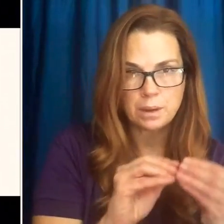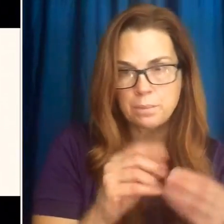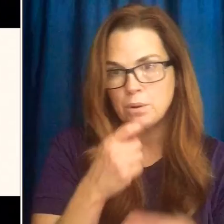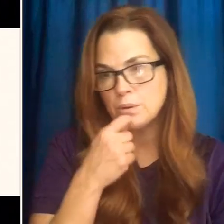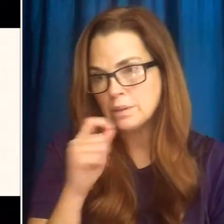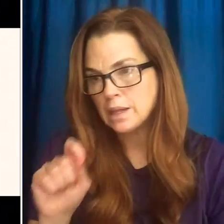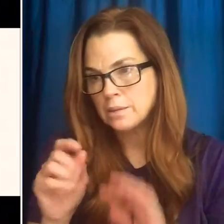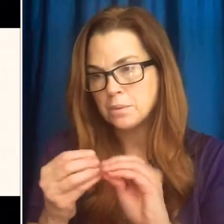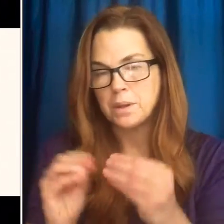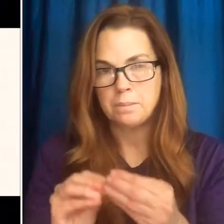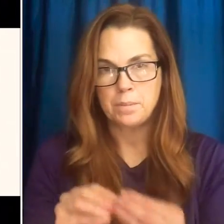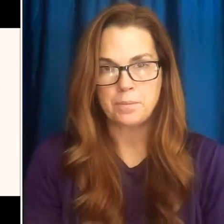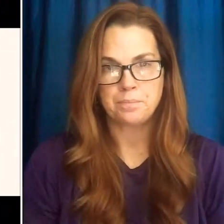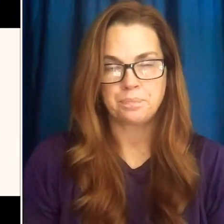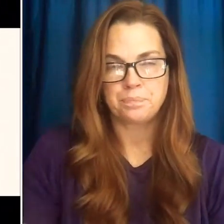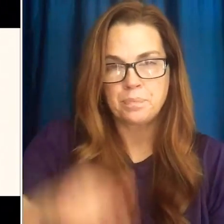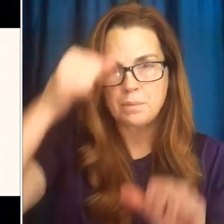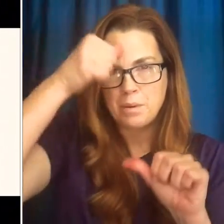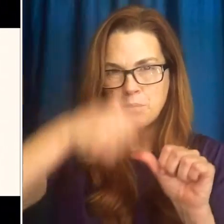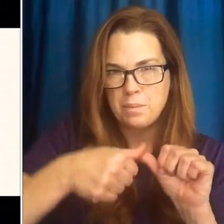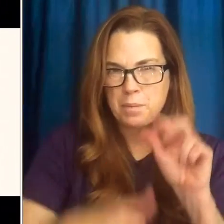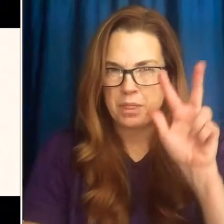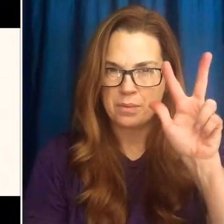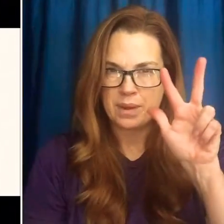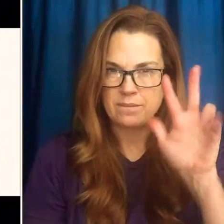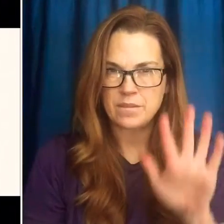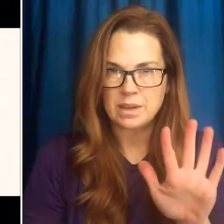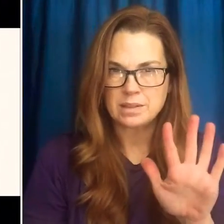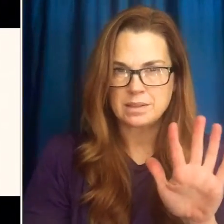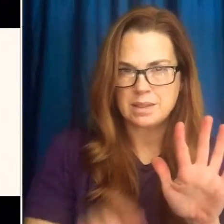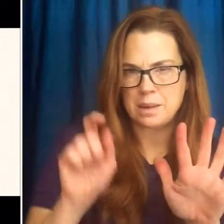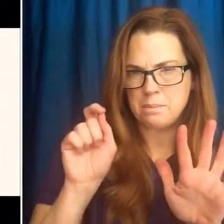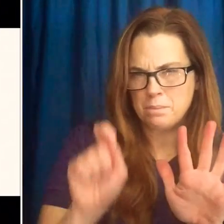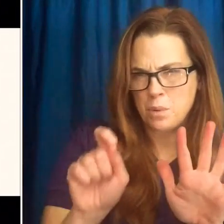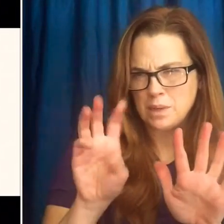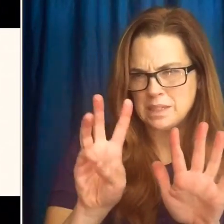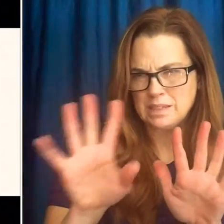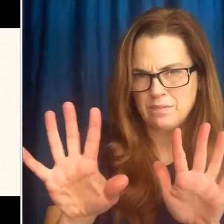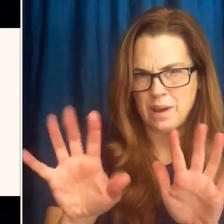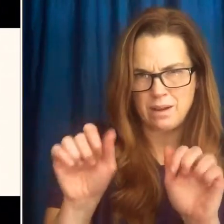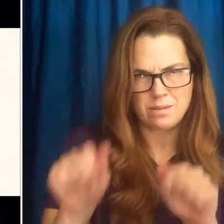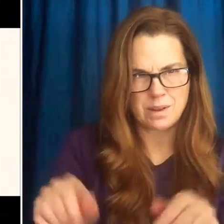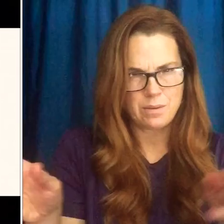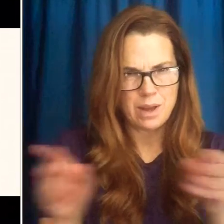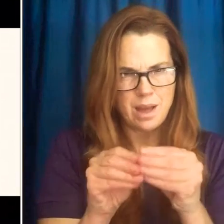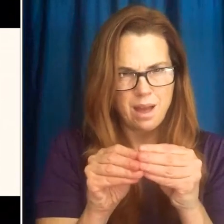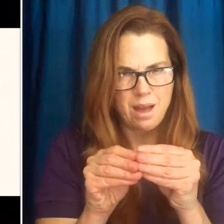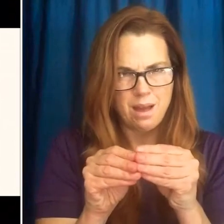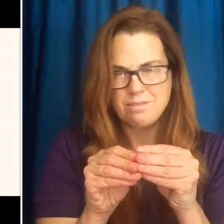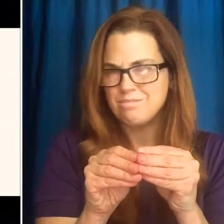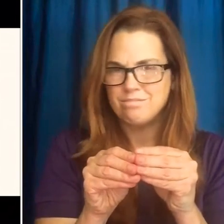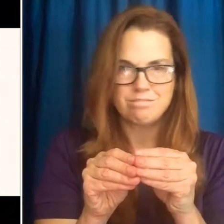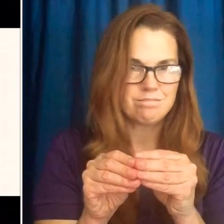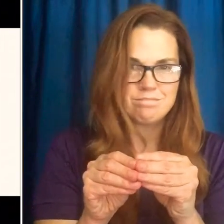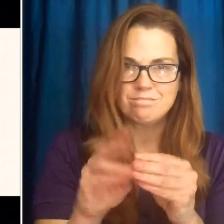cents, could we have known immediately that that was going to make $1.25? I'm not so sure.